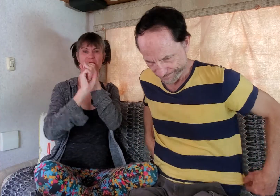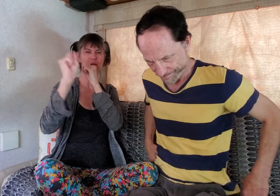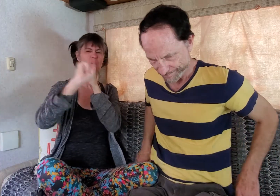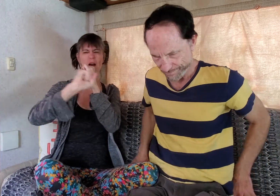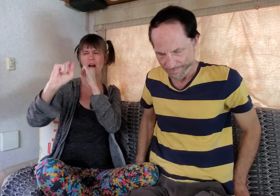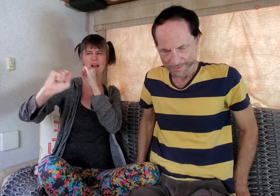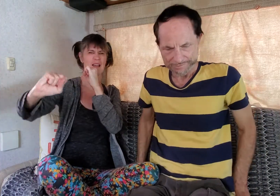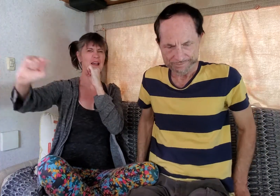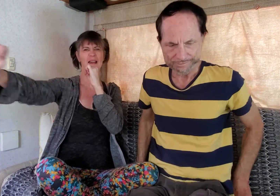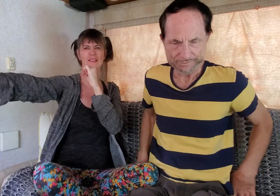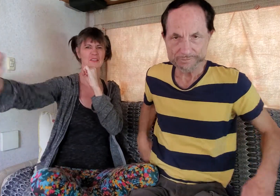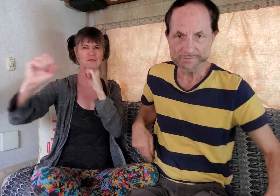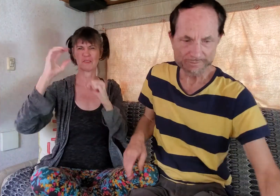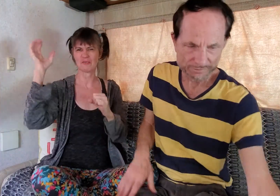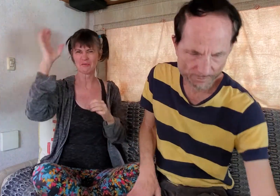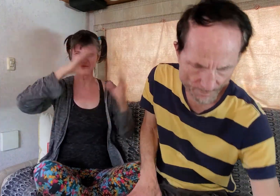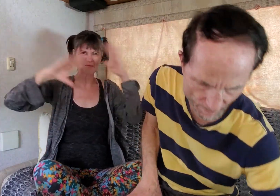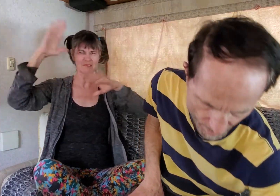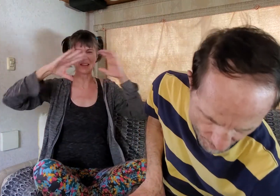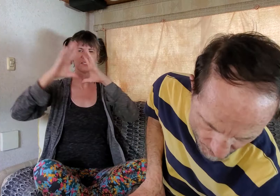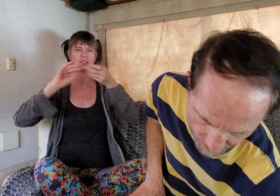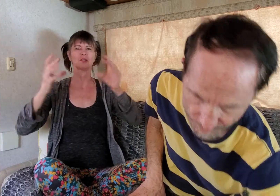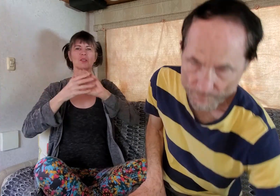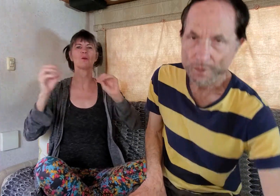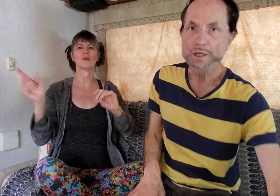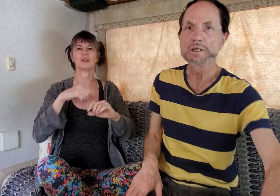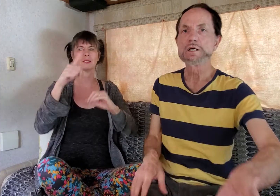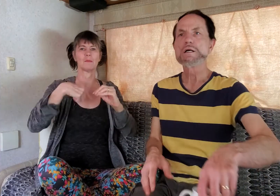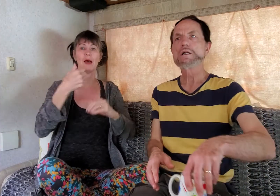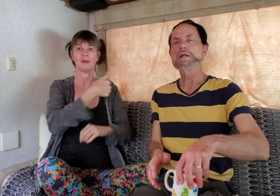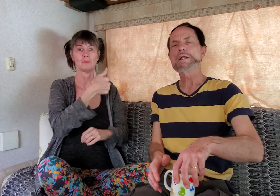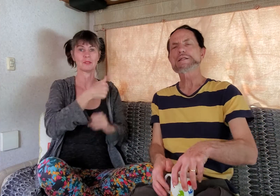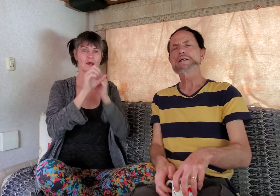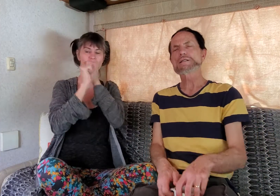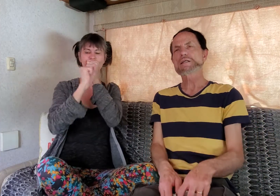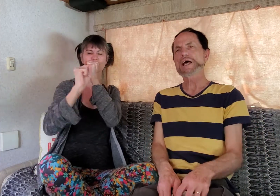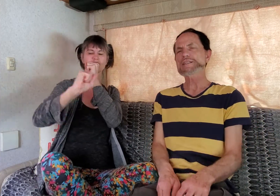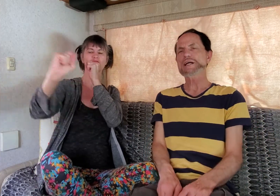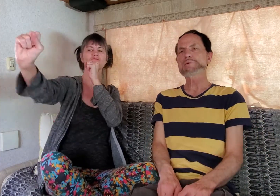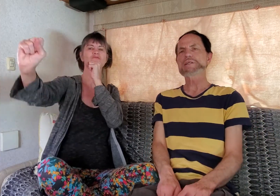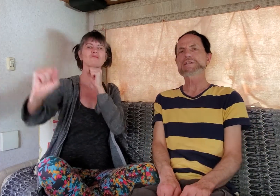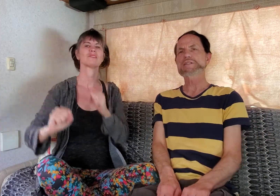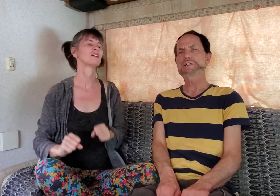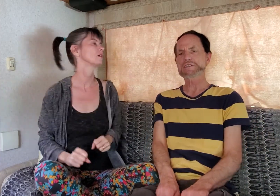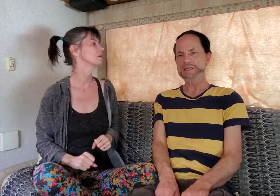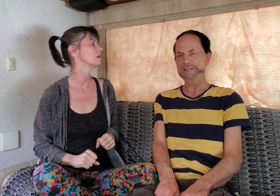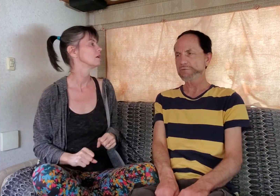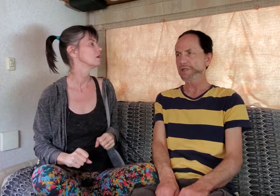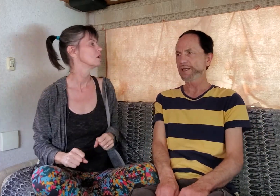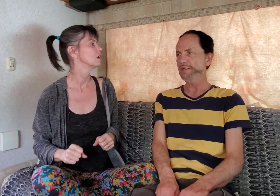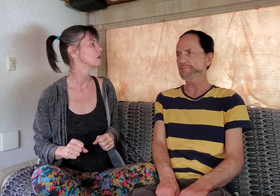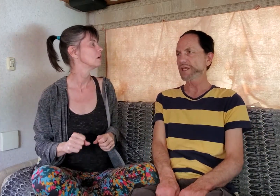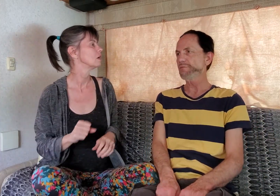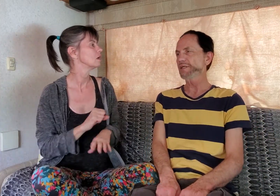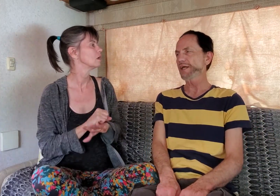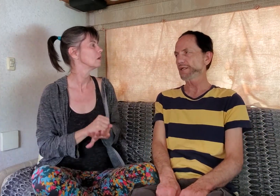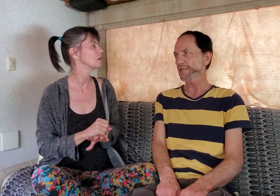told all kinds of crazy stories about himself. The last time we did this on stage, we had him taming an